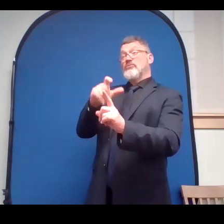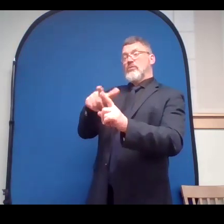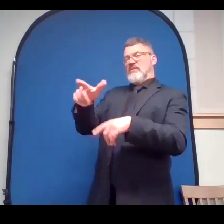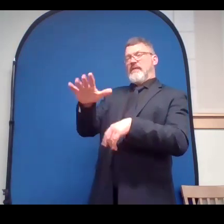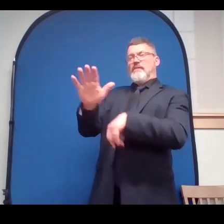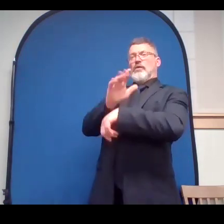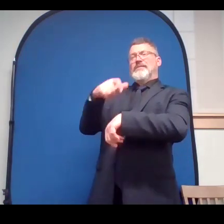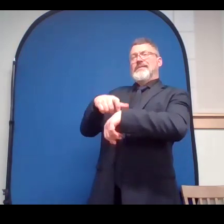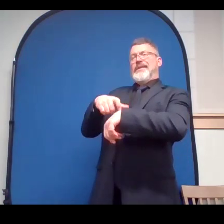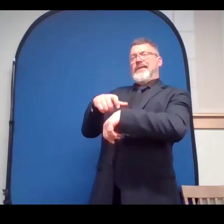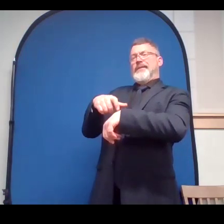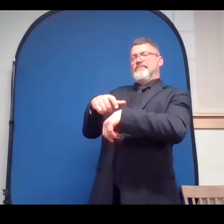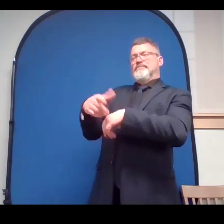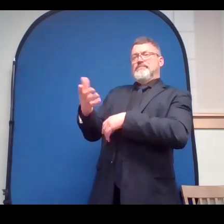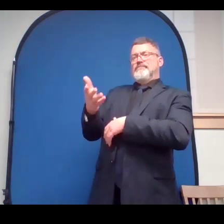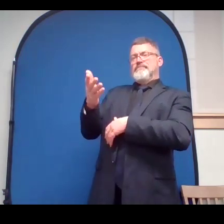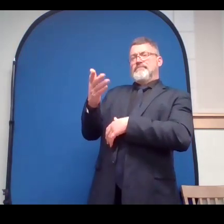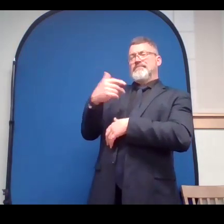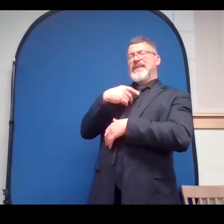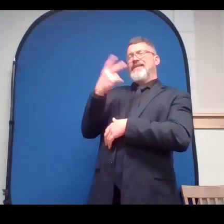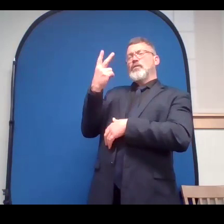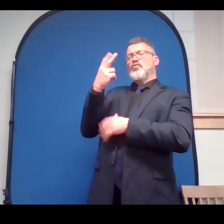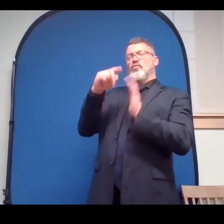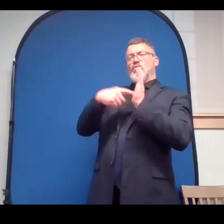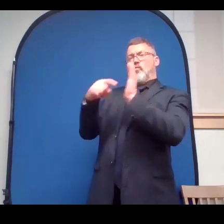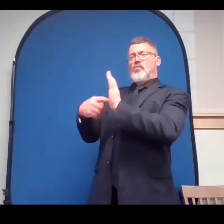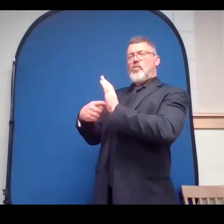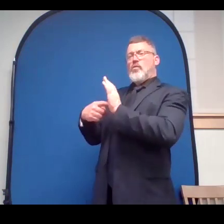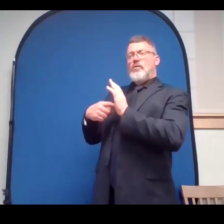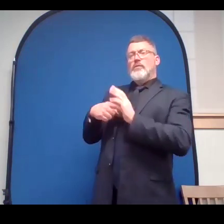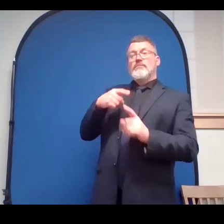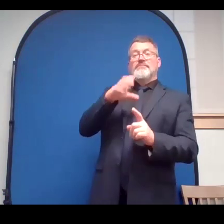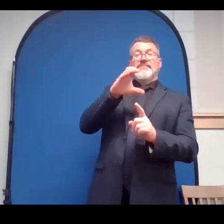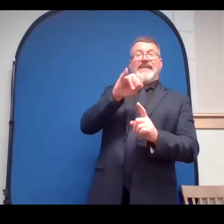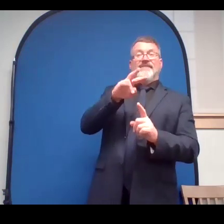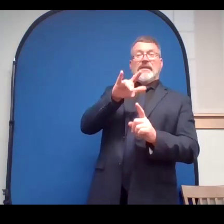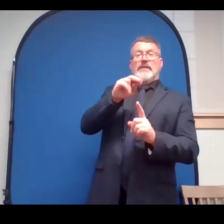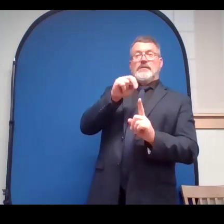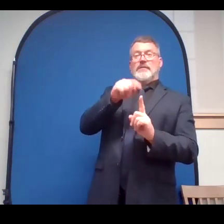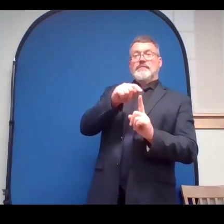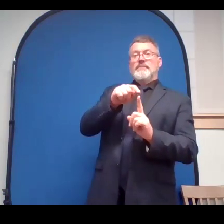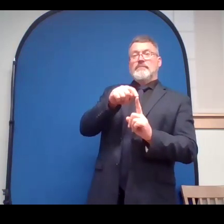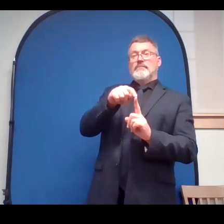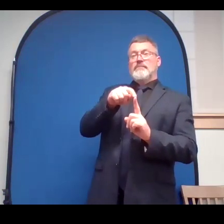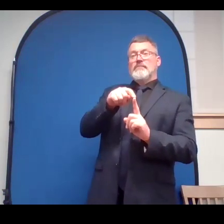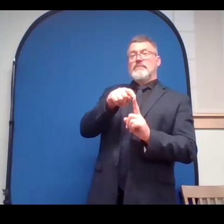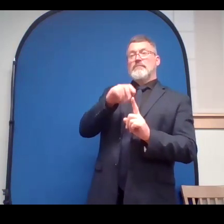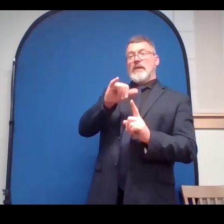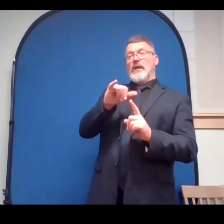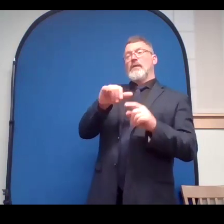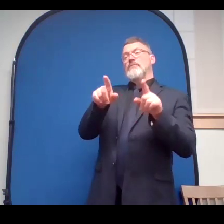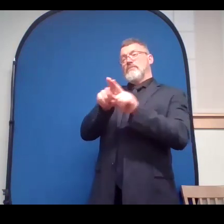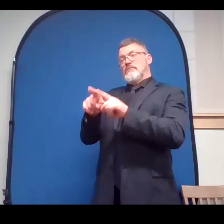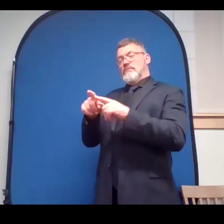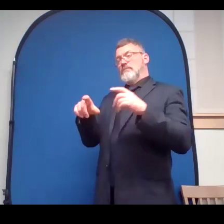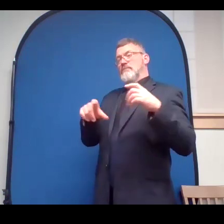he kind of played two hats, but in regards to this, he was a civilian that acted as a full-time personnel that